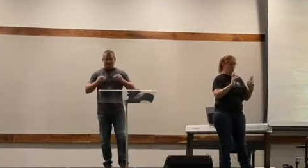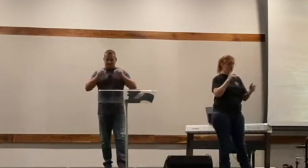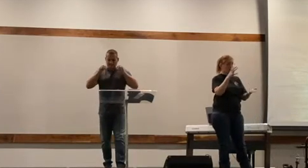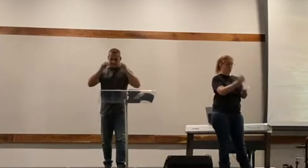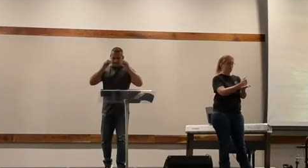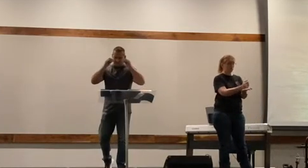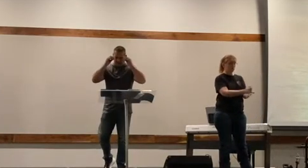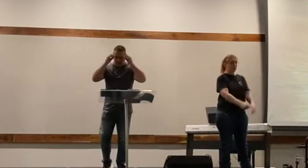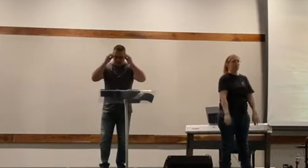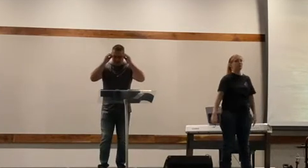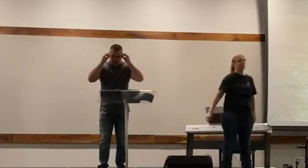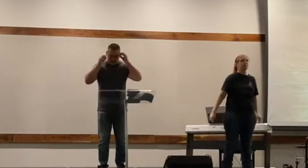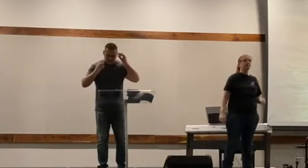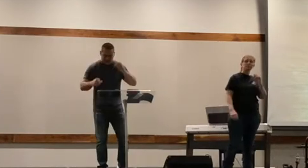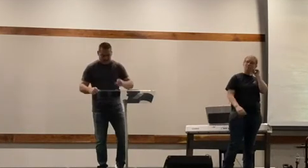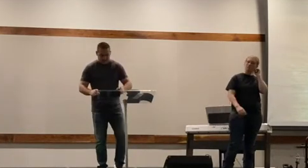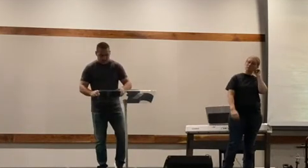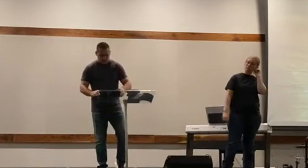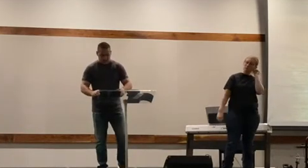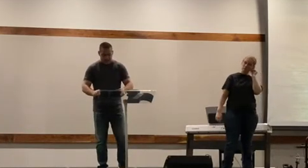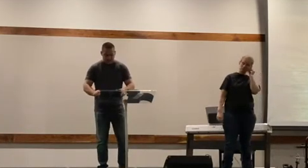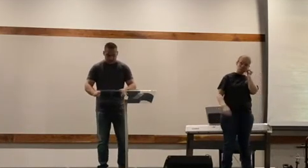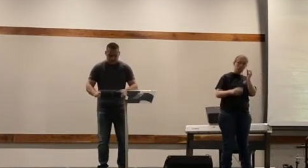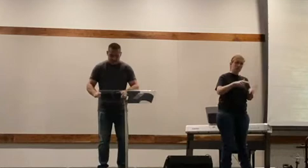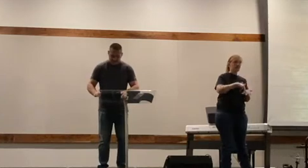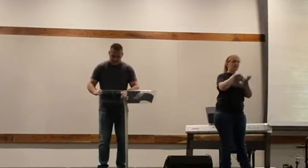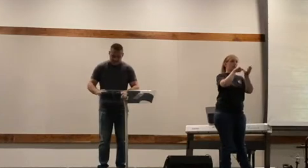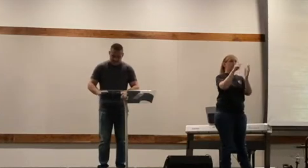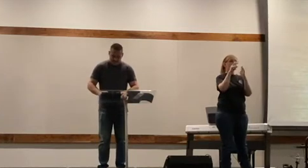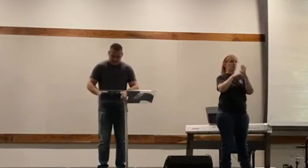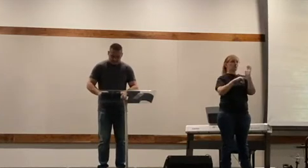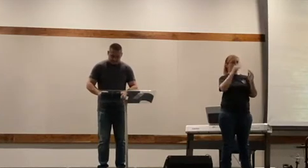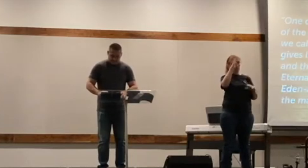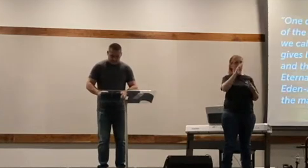Amen. All right, let's stand as we read God's word today.